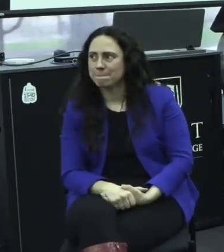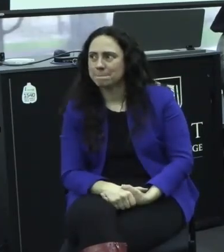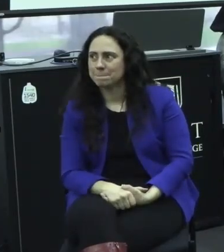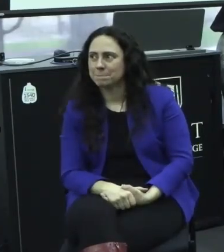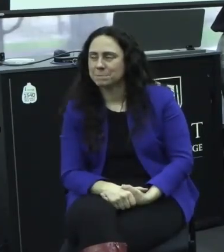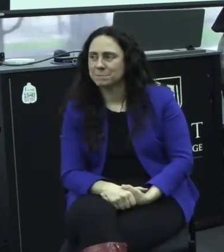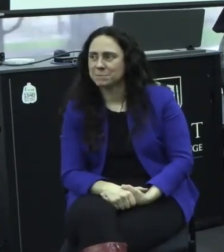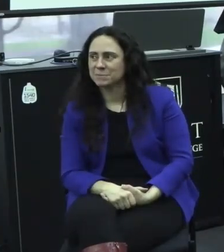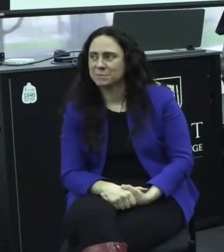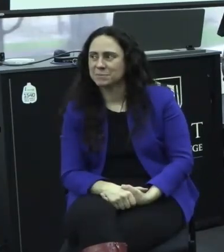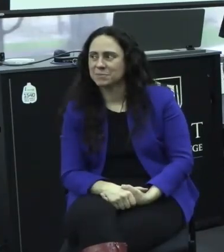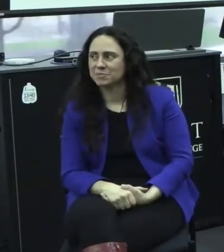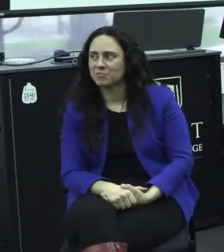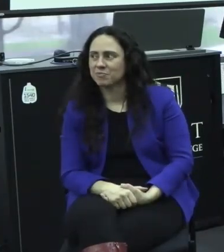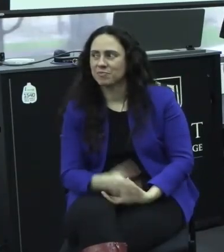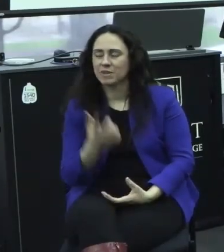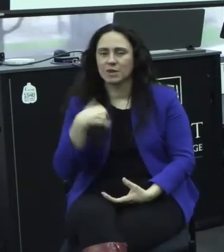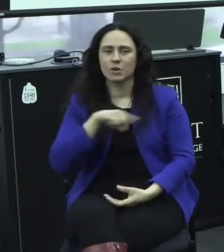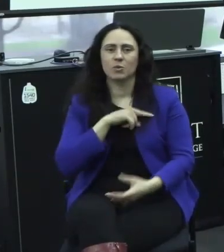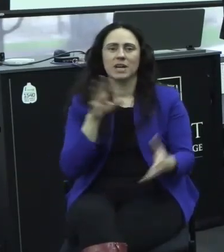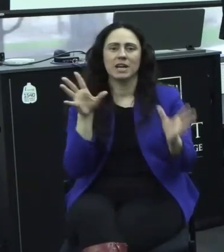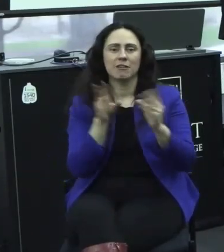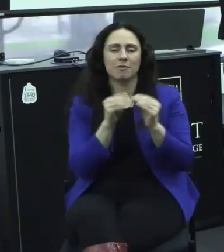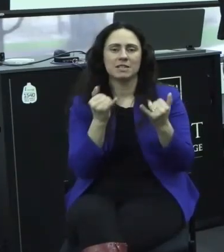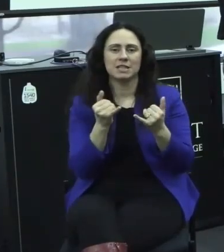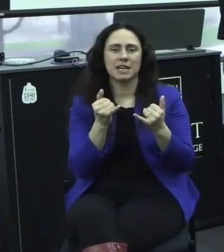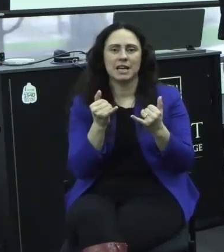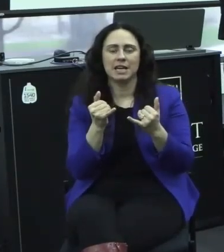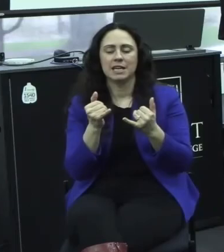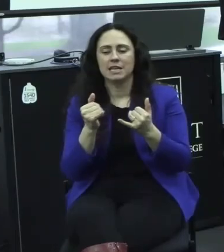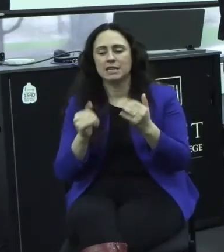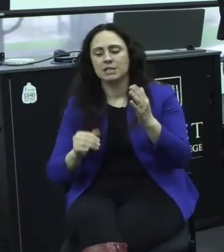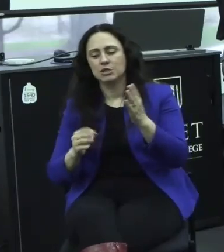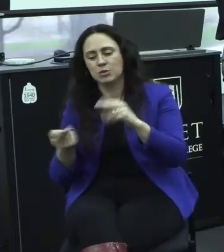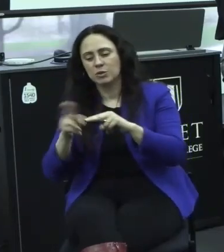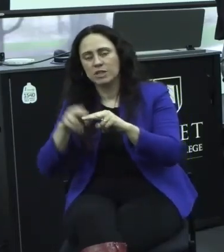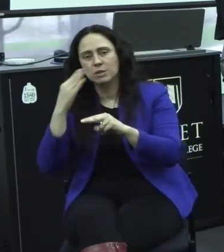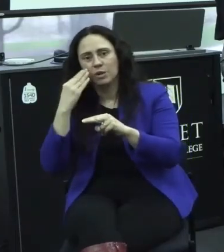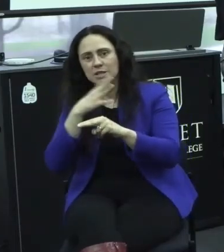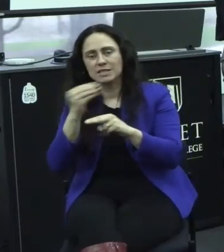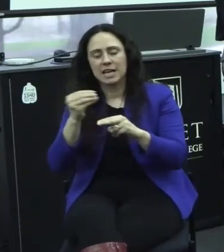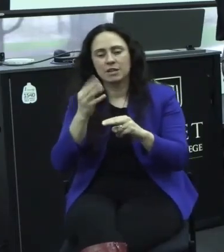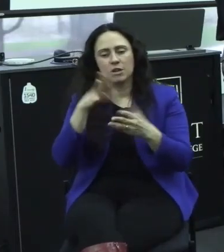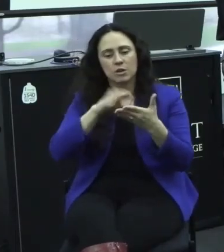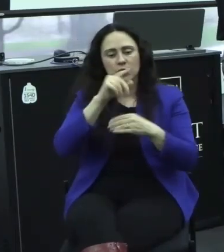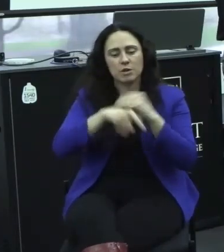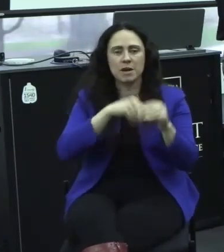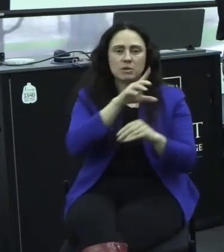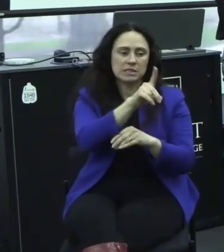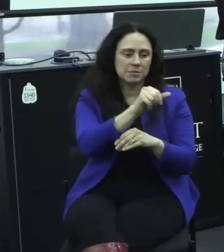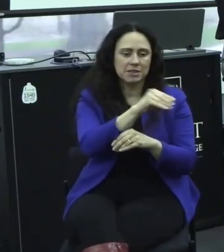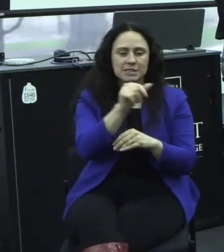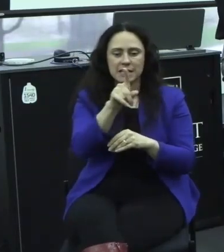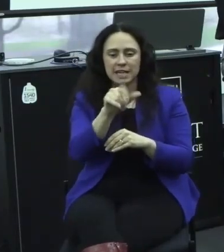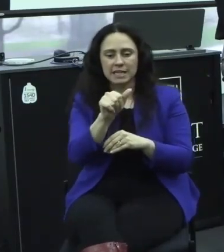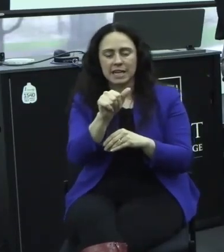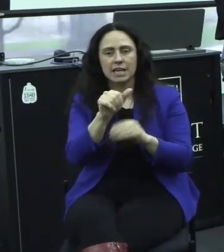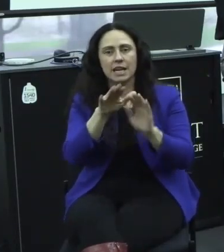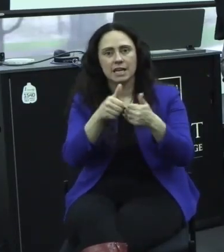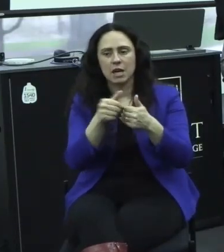We have met today to raise awareness, to be informed about disability, ADA, and how the two come to meet together in